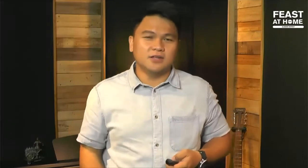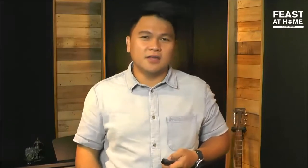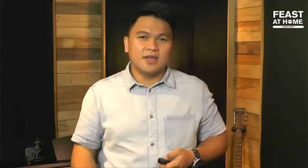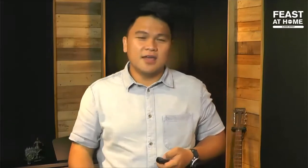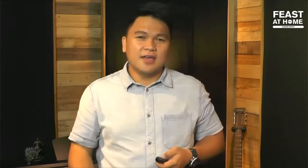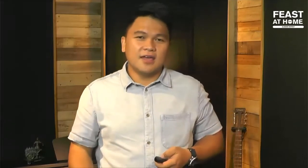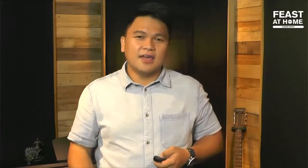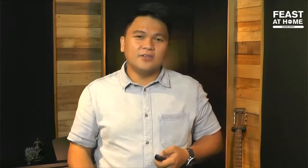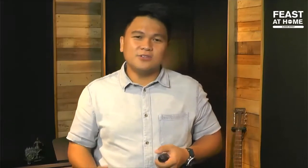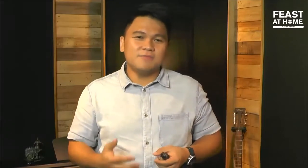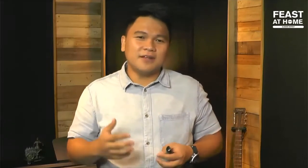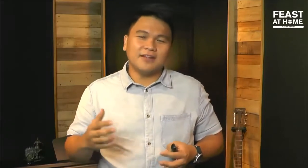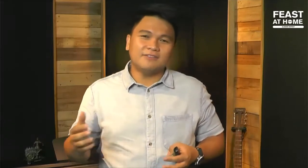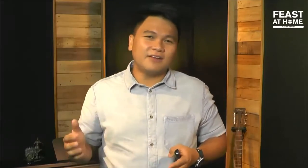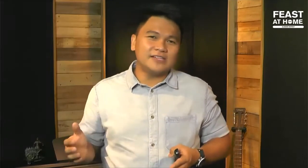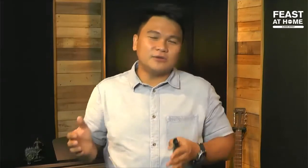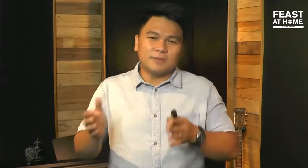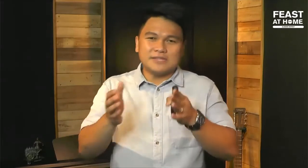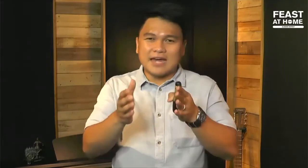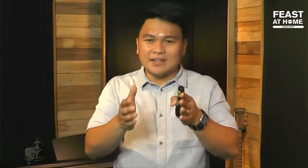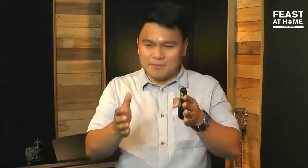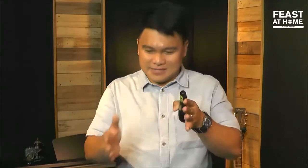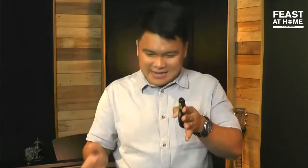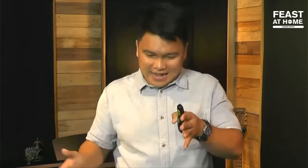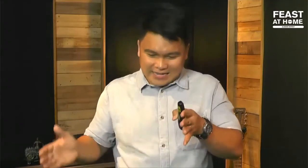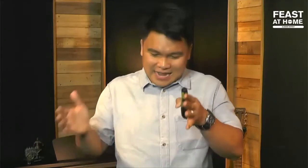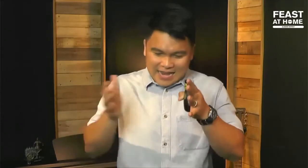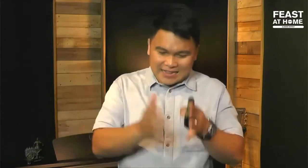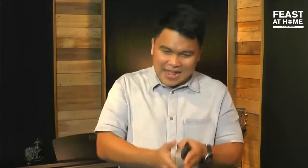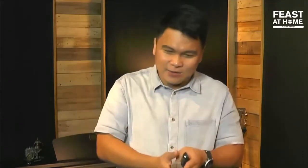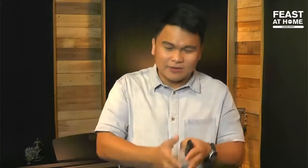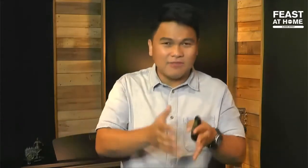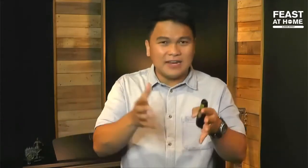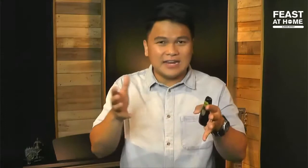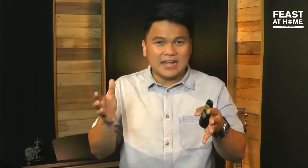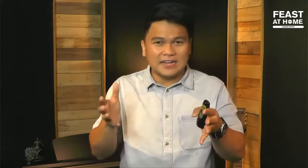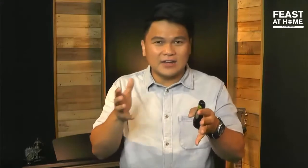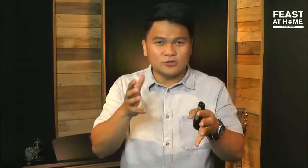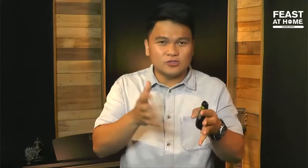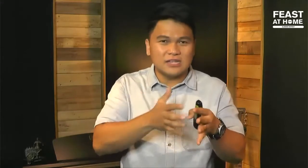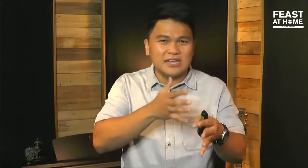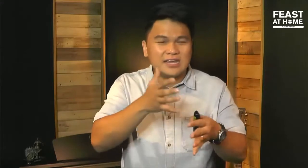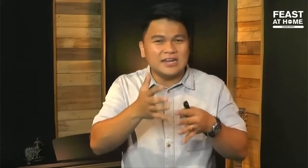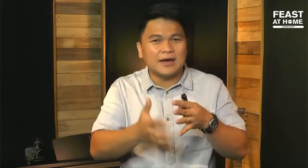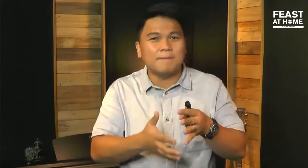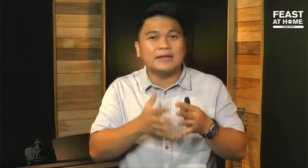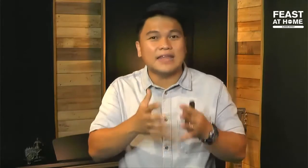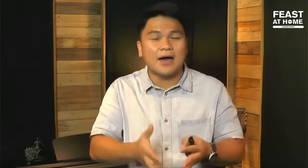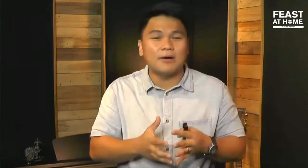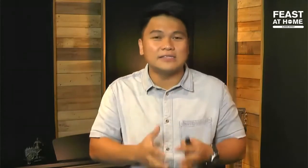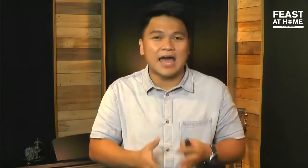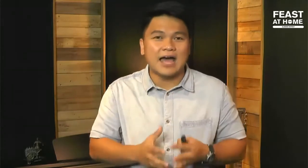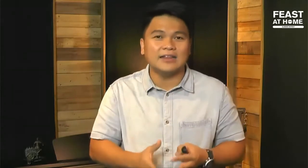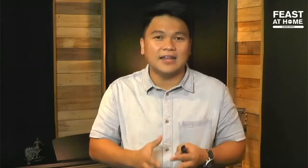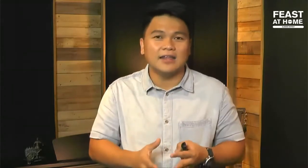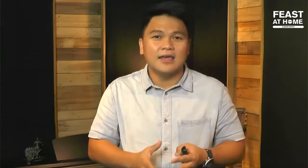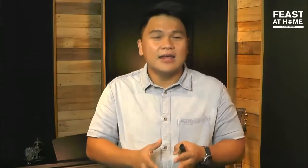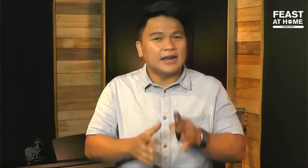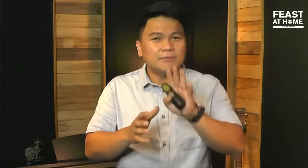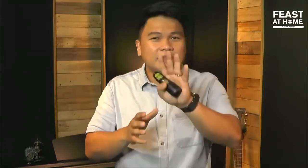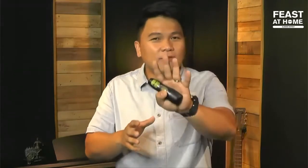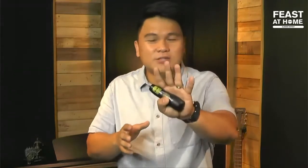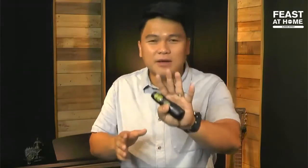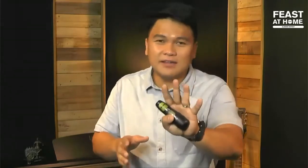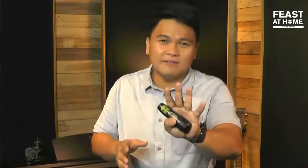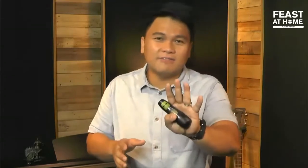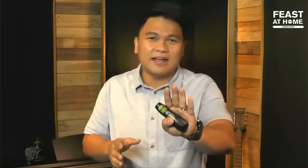world. And you see, my dear friends, yung iba sa atin, minsan nagkasala tayo at feeling natin ang Diyos tinigil na ang pagtawag sa atin. Let